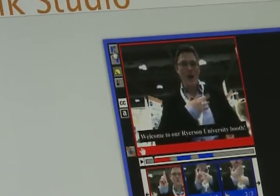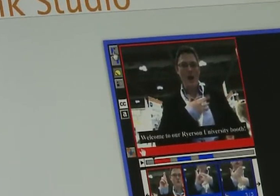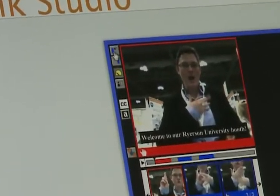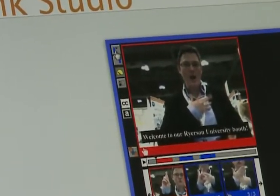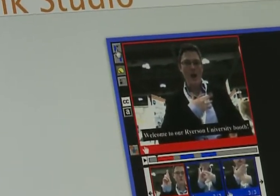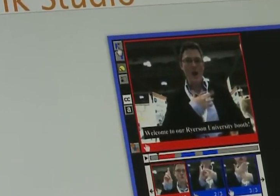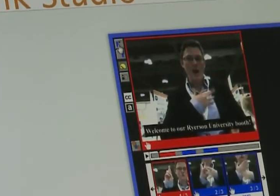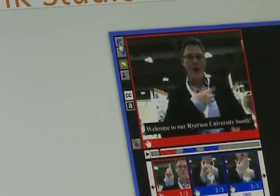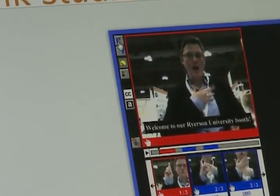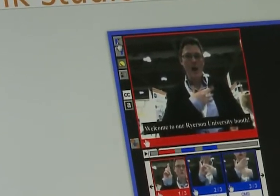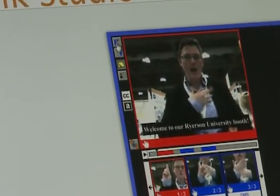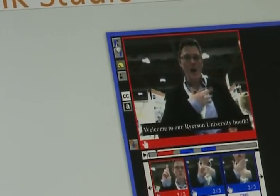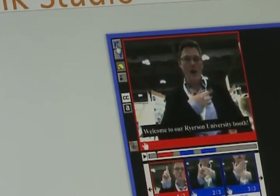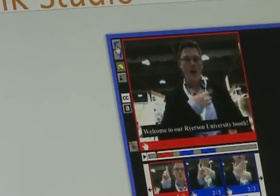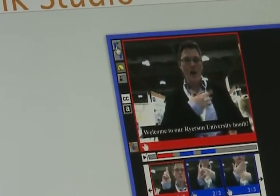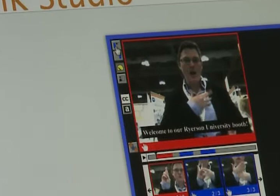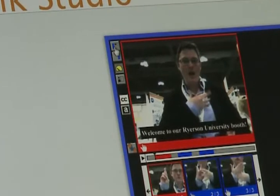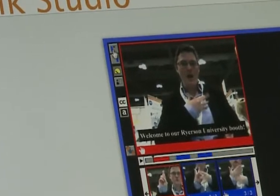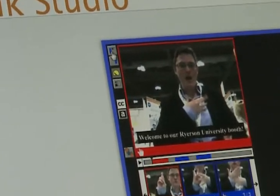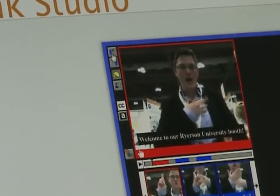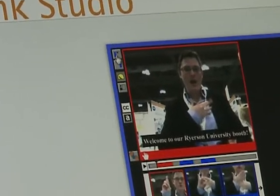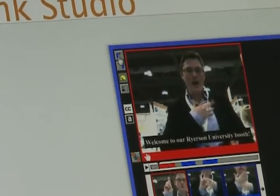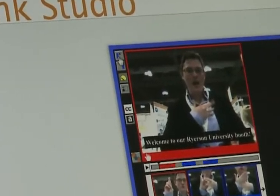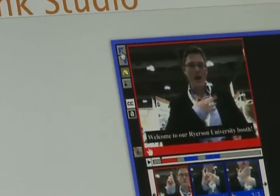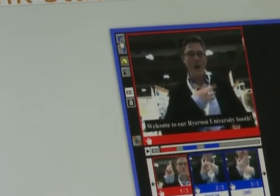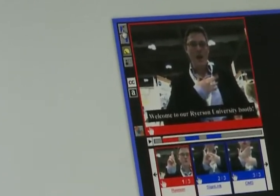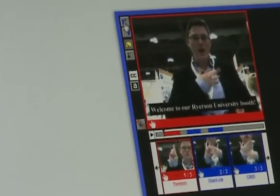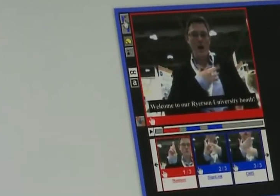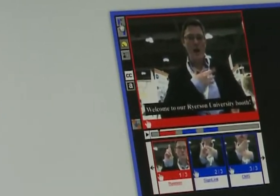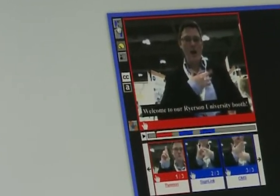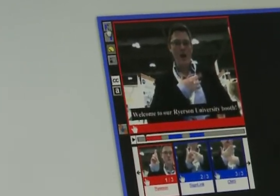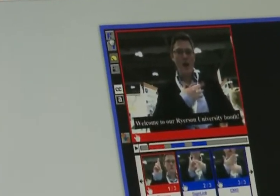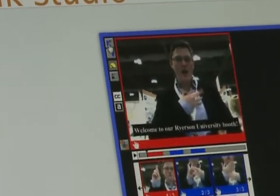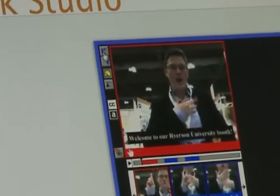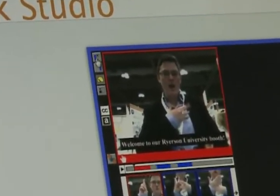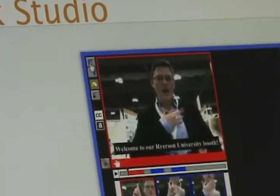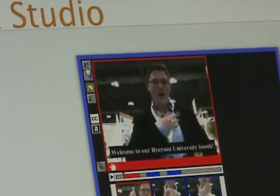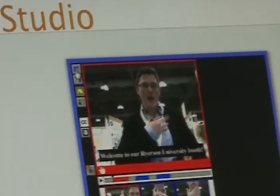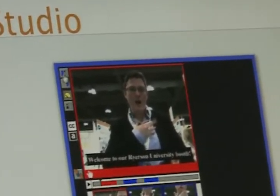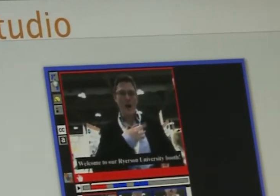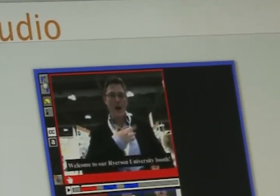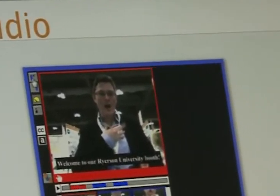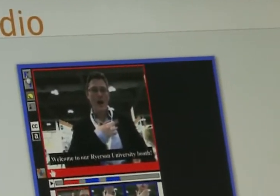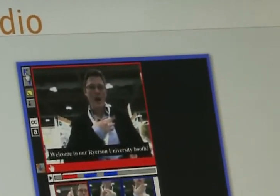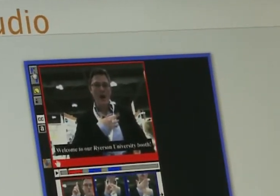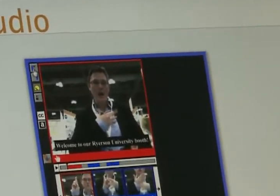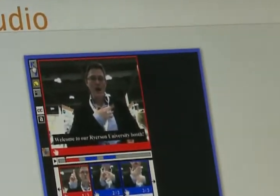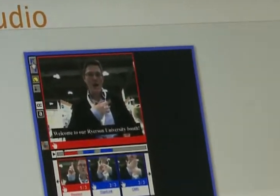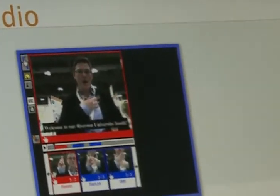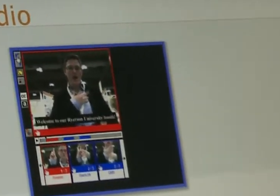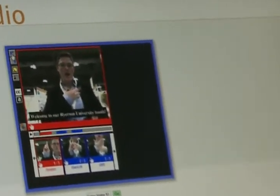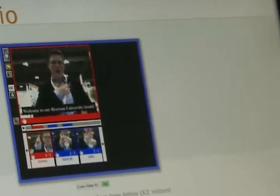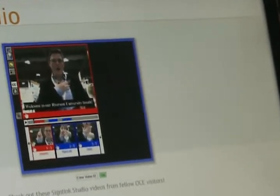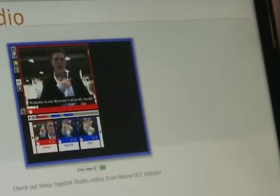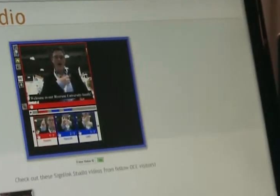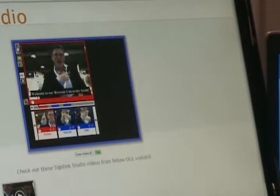text-based formats. So we're able to replicate that hyperlink function in a video